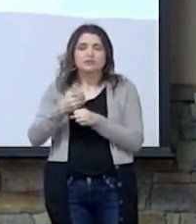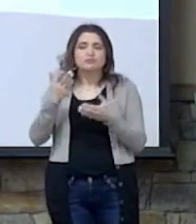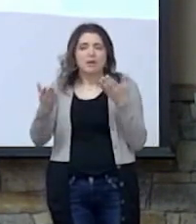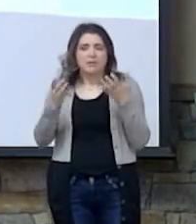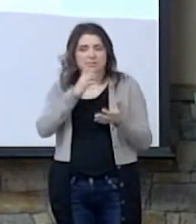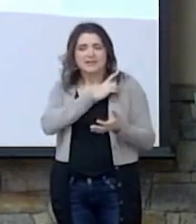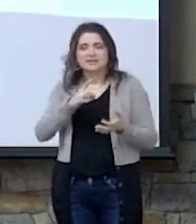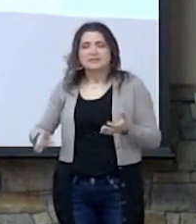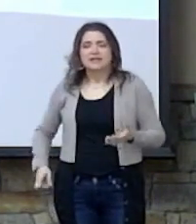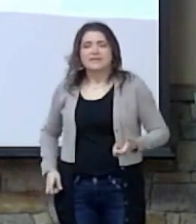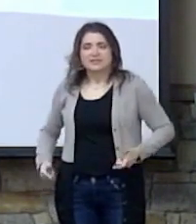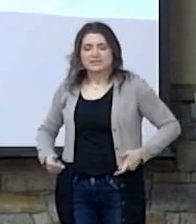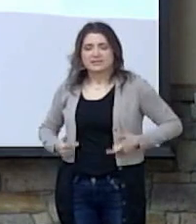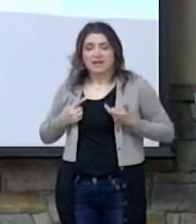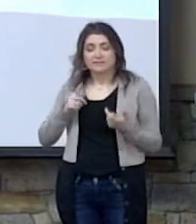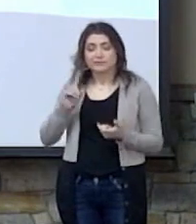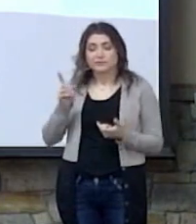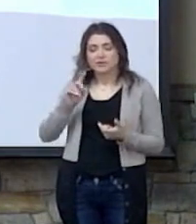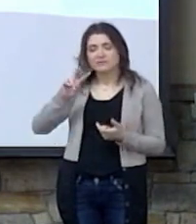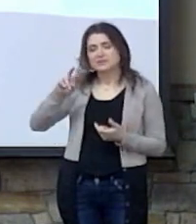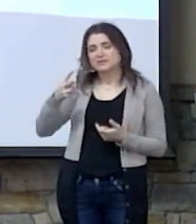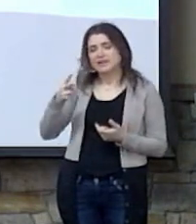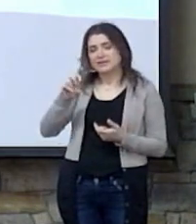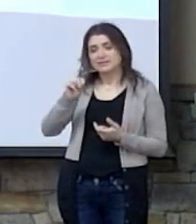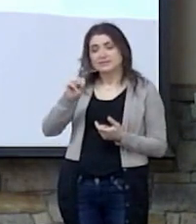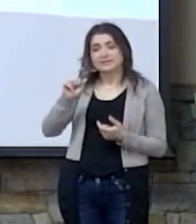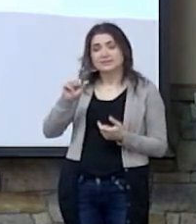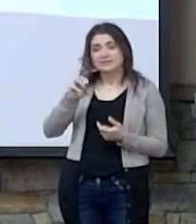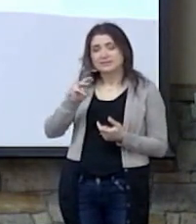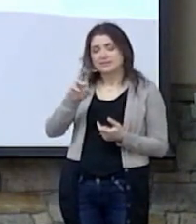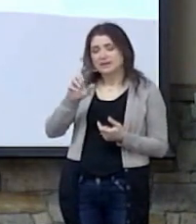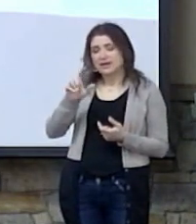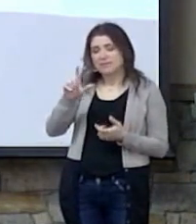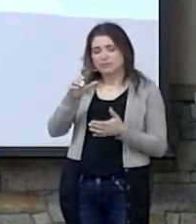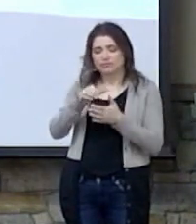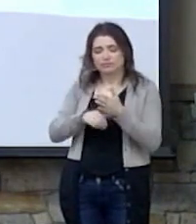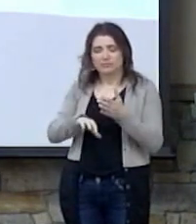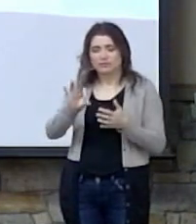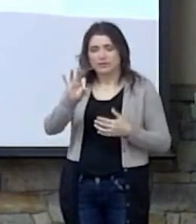David to 2 Samuel chapter 9.